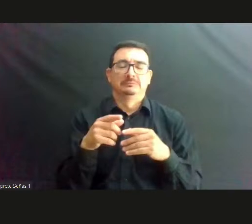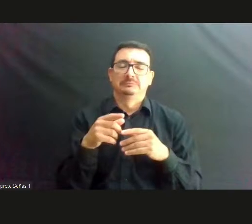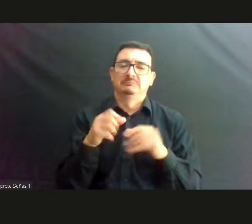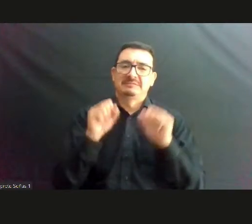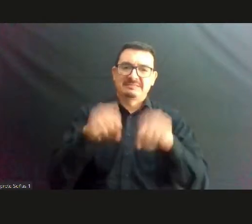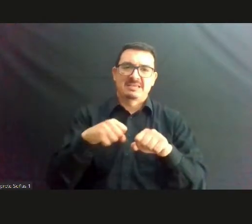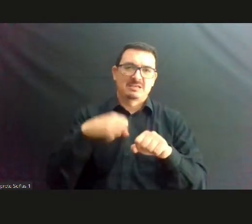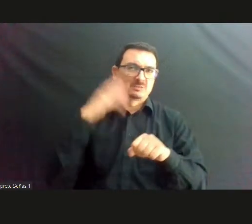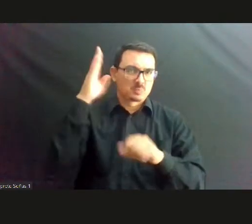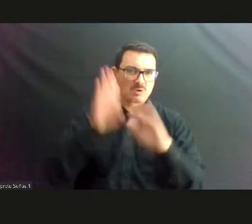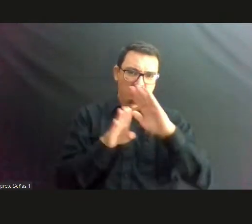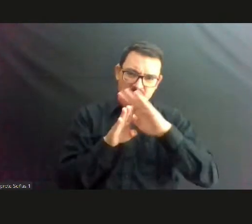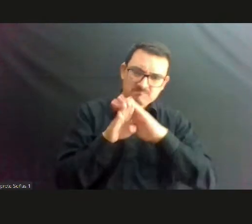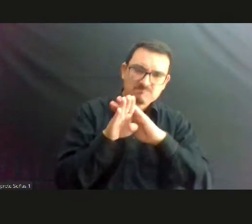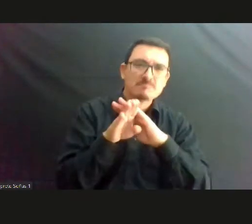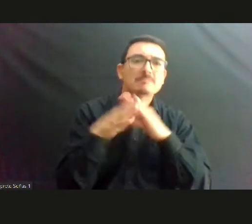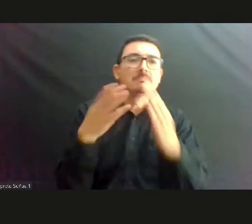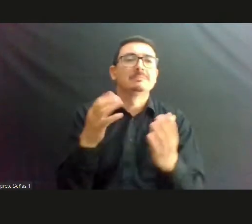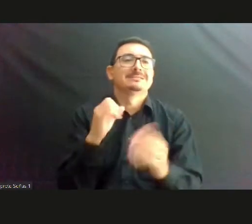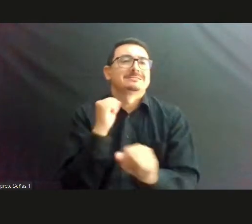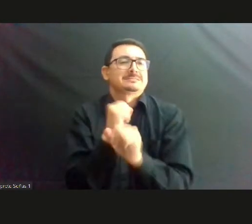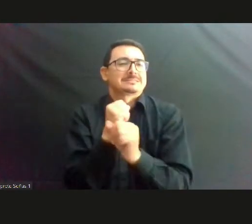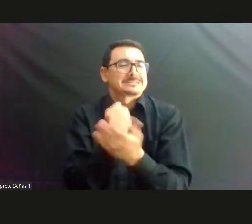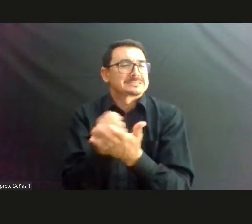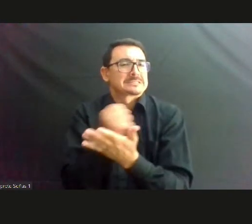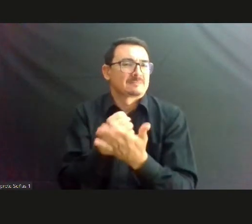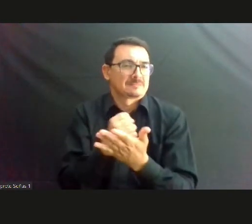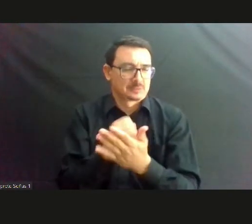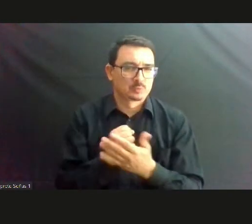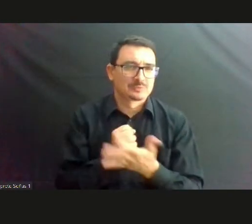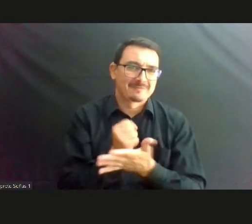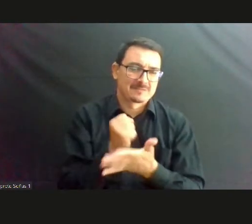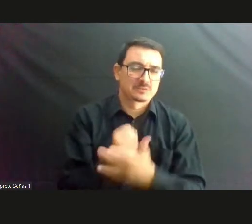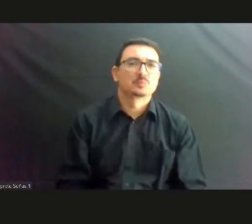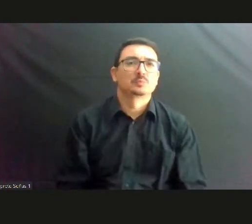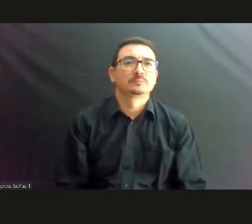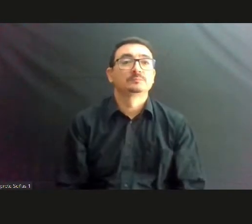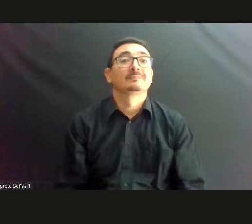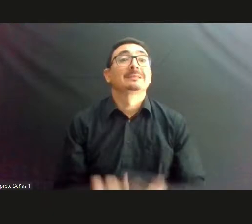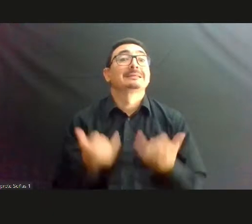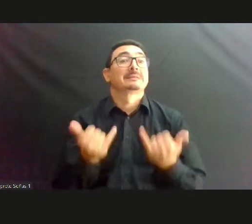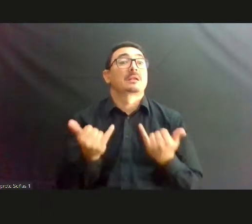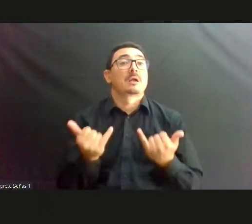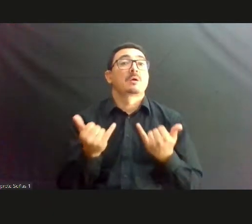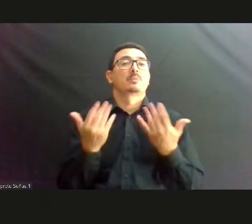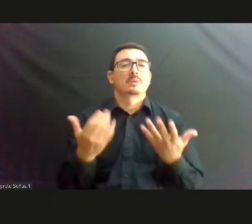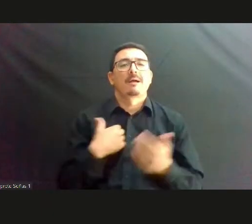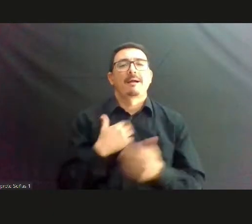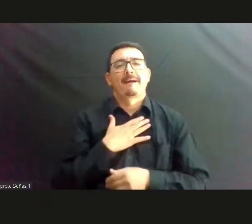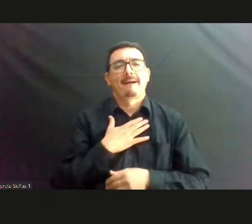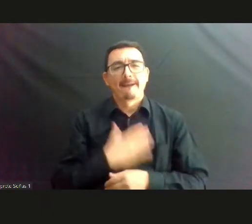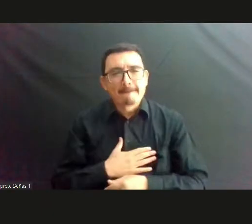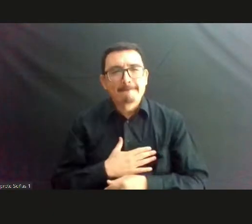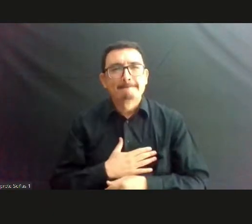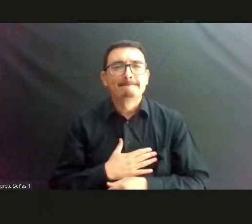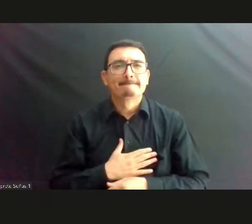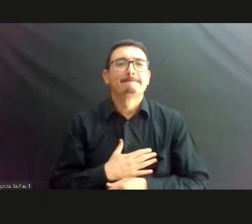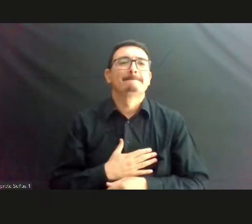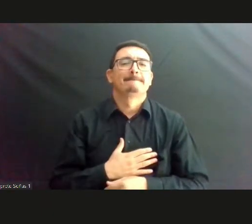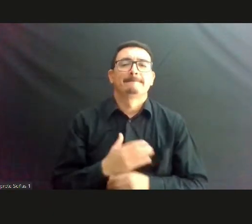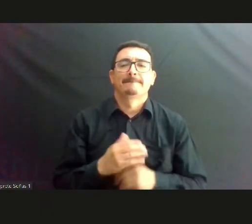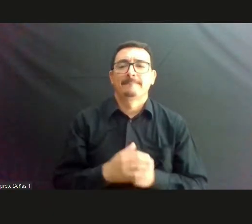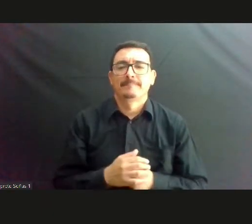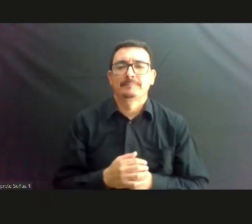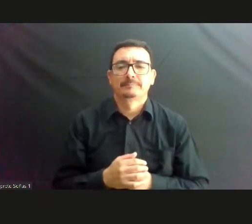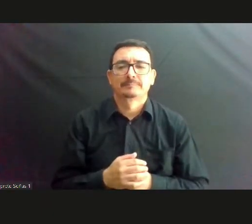Now, at this stage, allow me to invite you to different sessions that we are organizing in the following